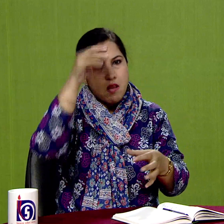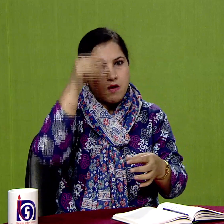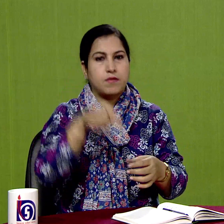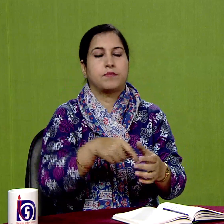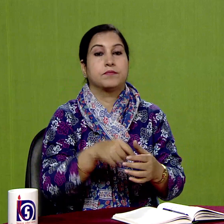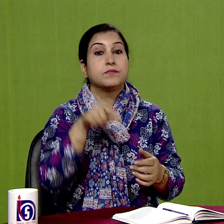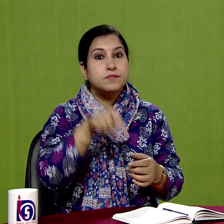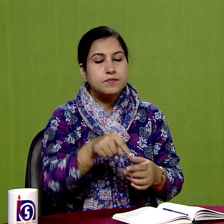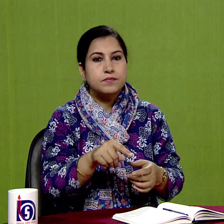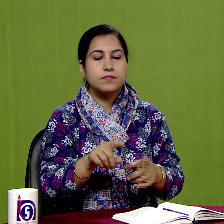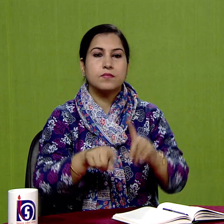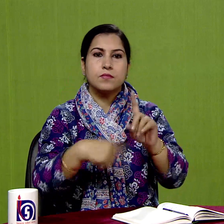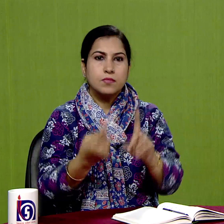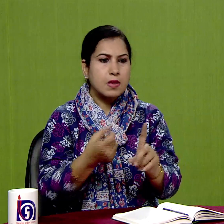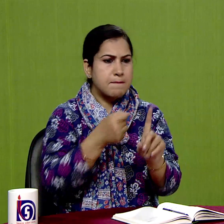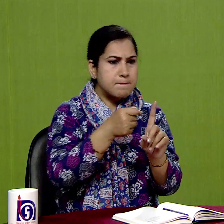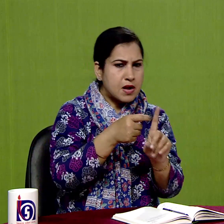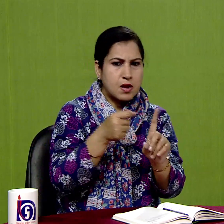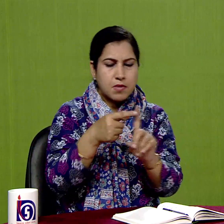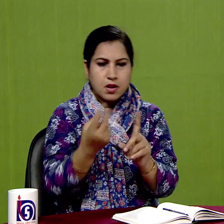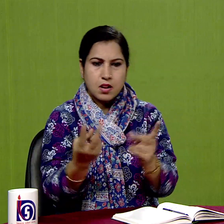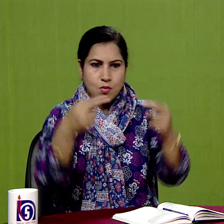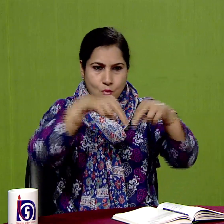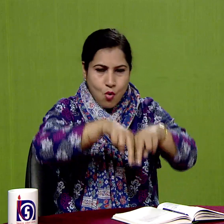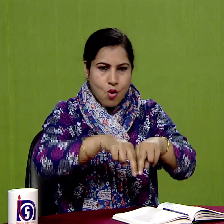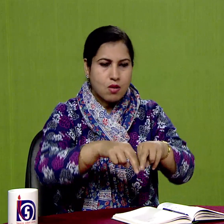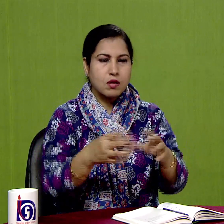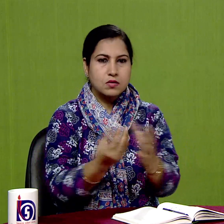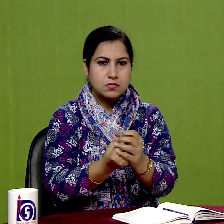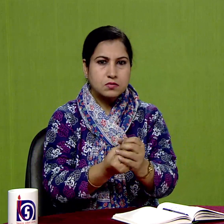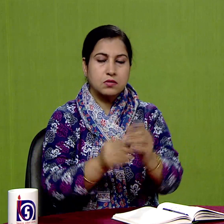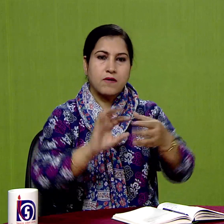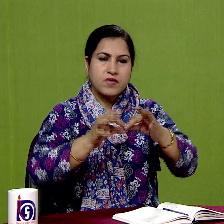which are made up of two or more metals in fixed amount.